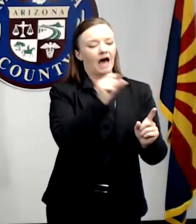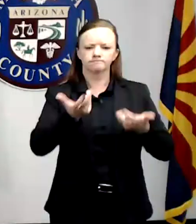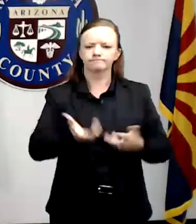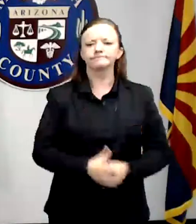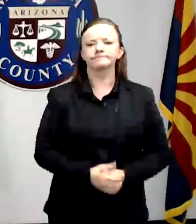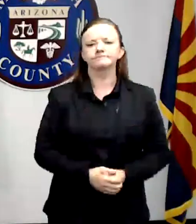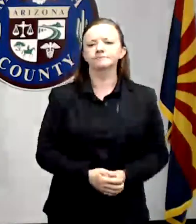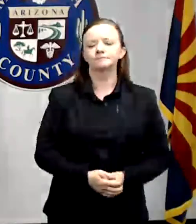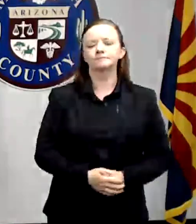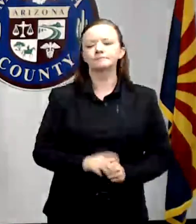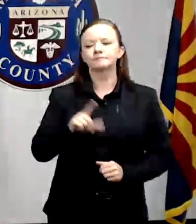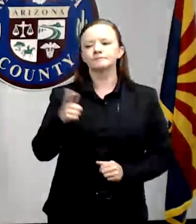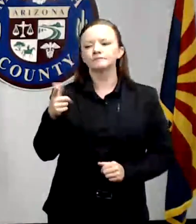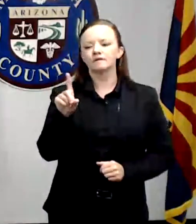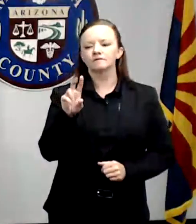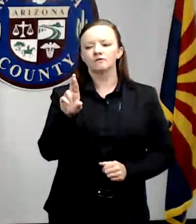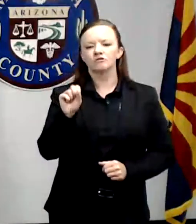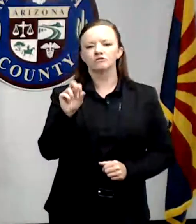positive.